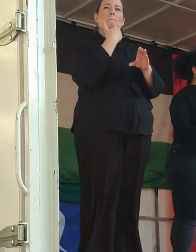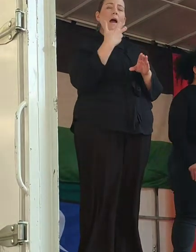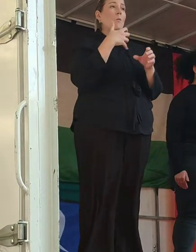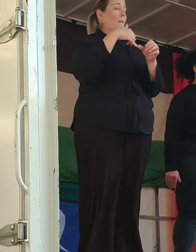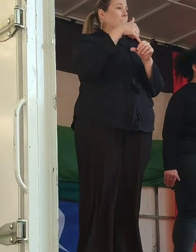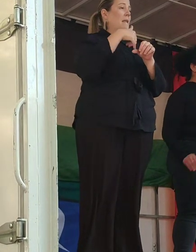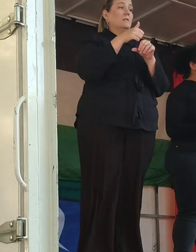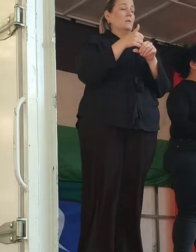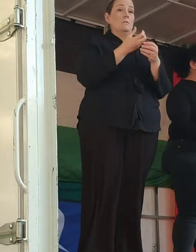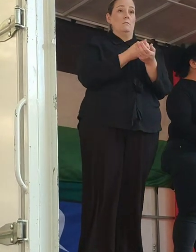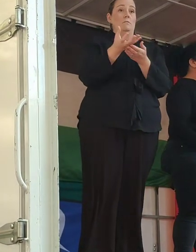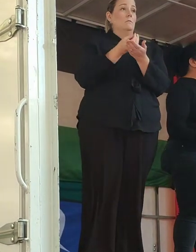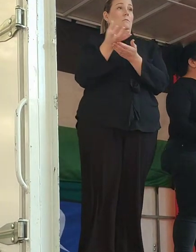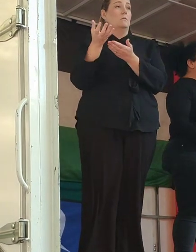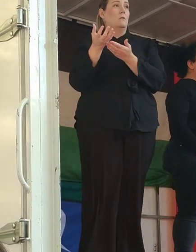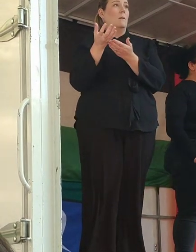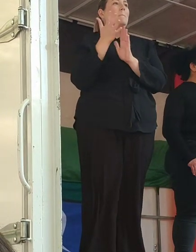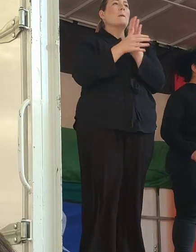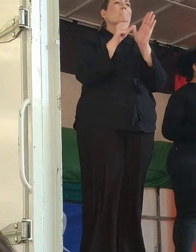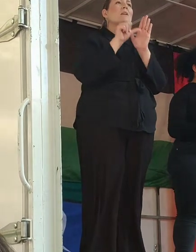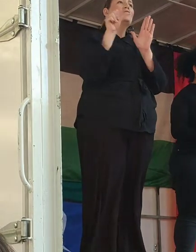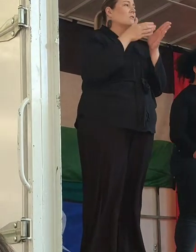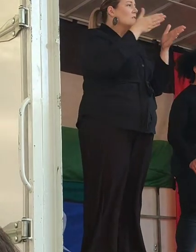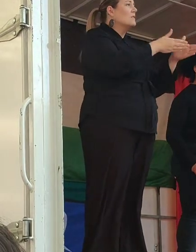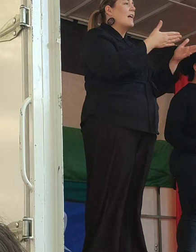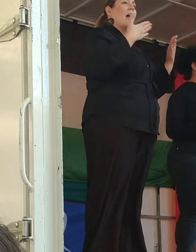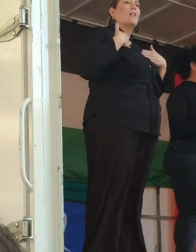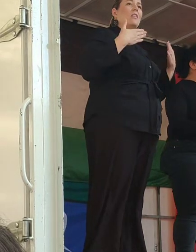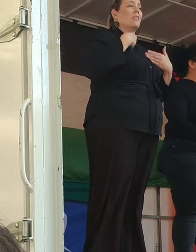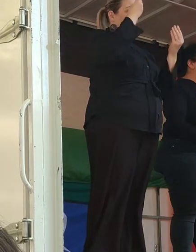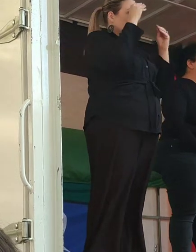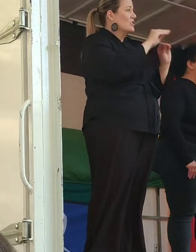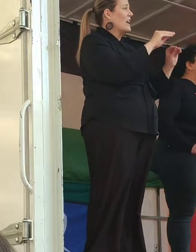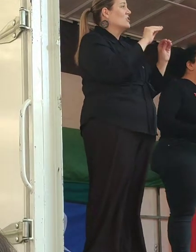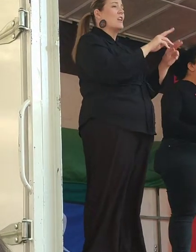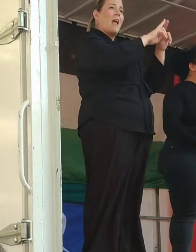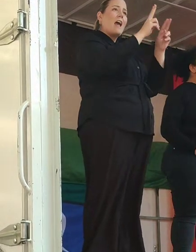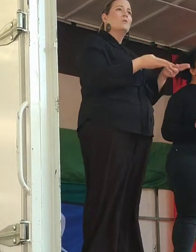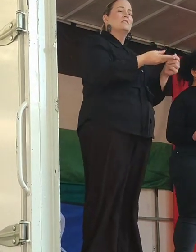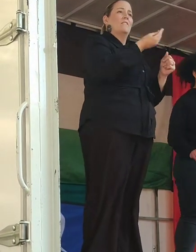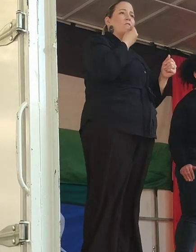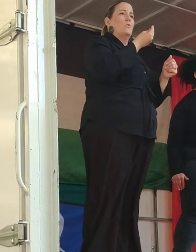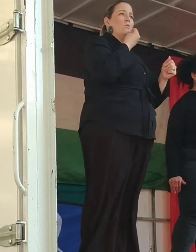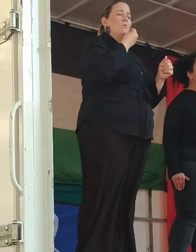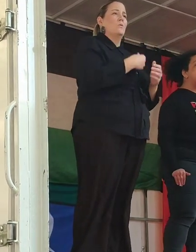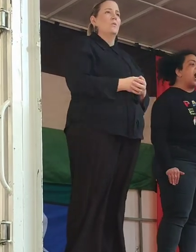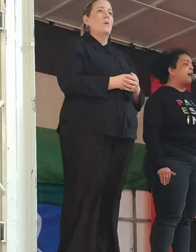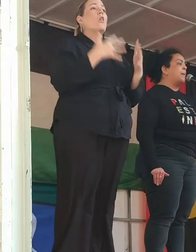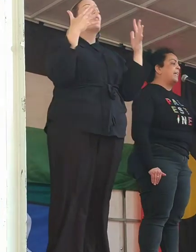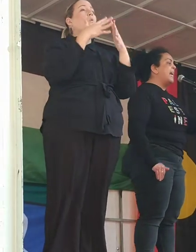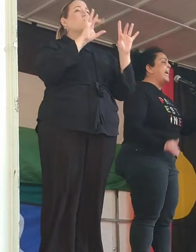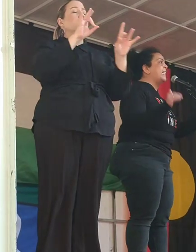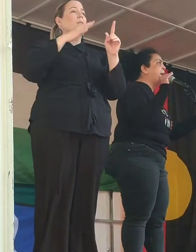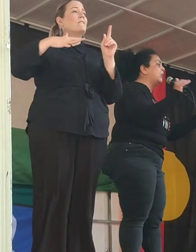takes money away from health and education and housing and food. The war is destroying the